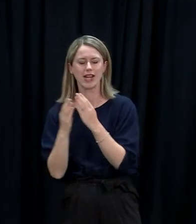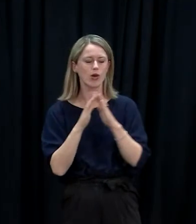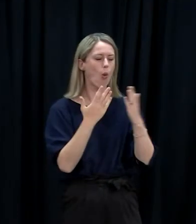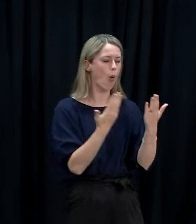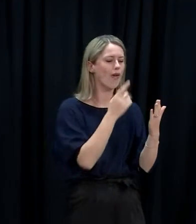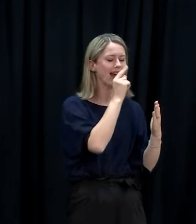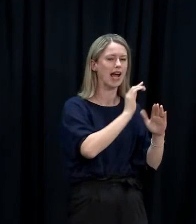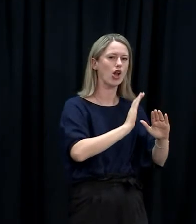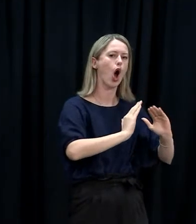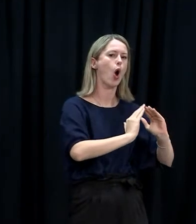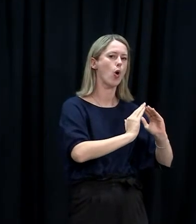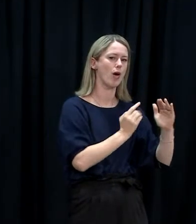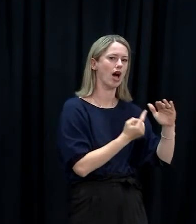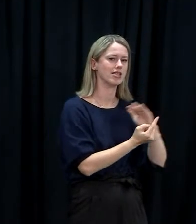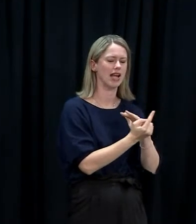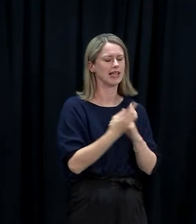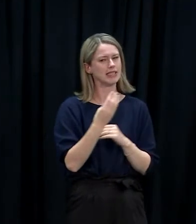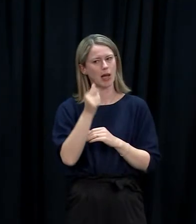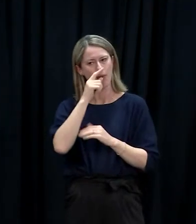cases, particularly where we're